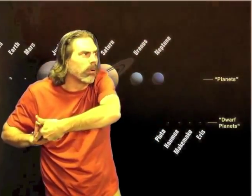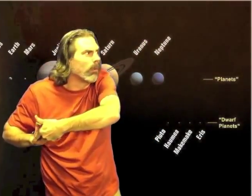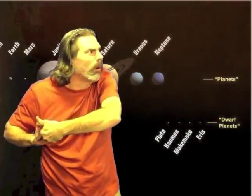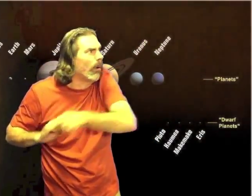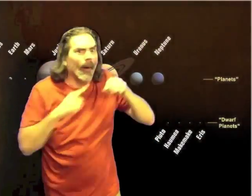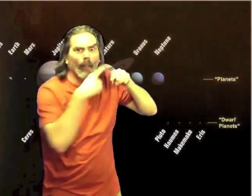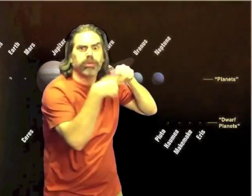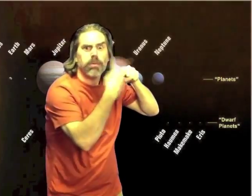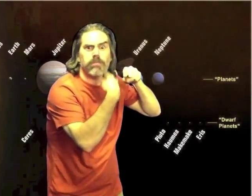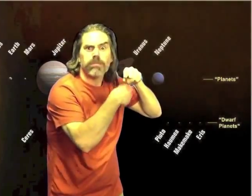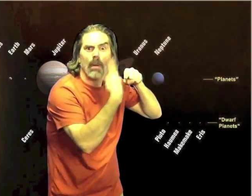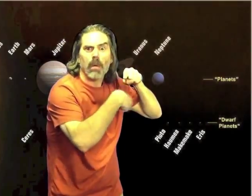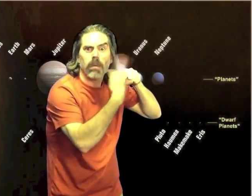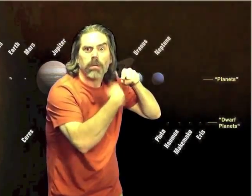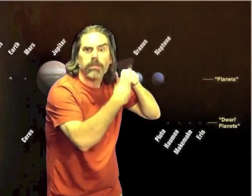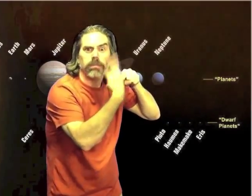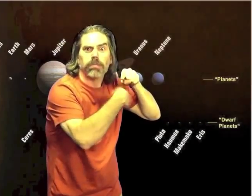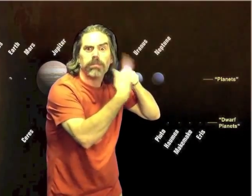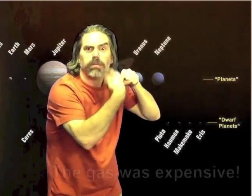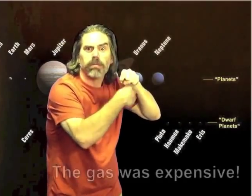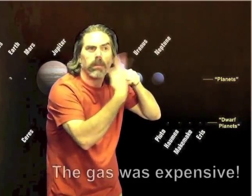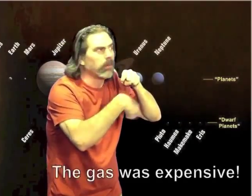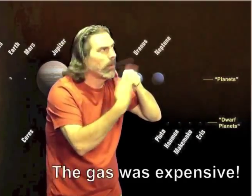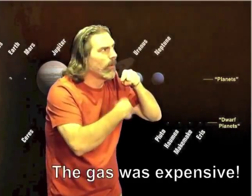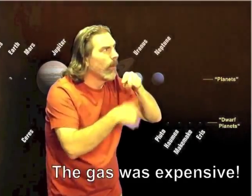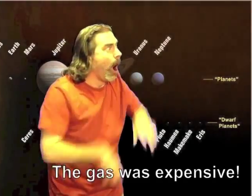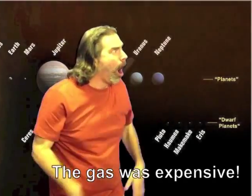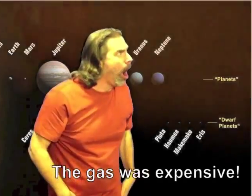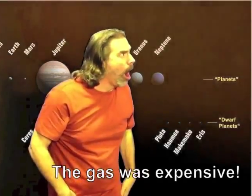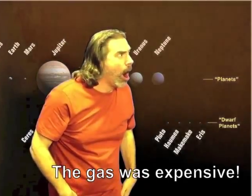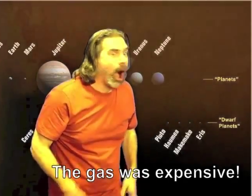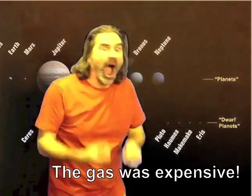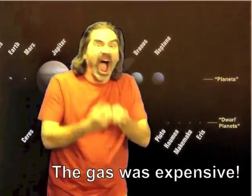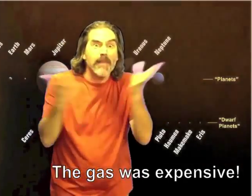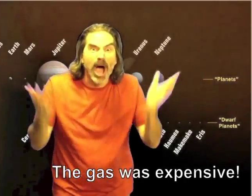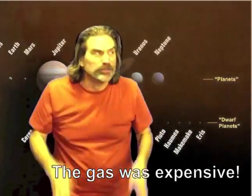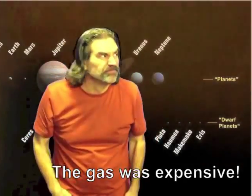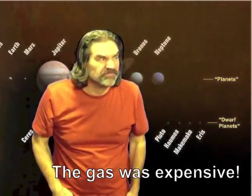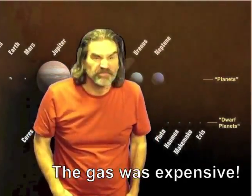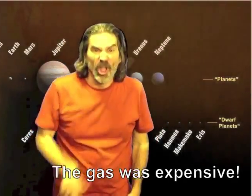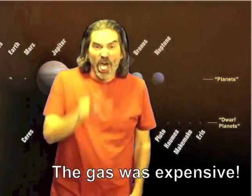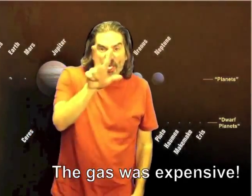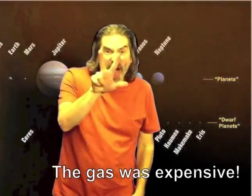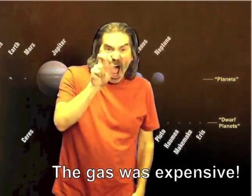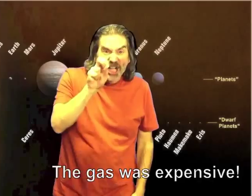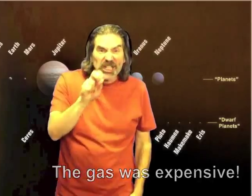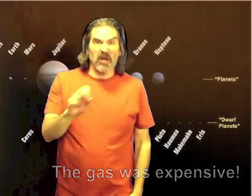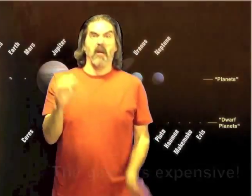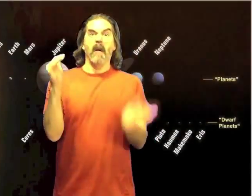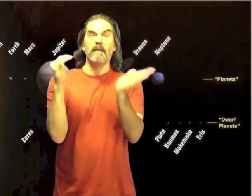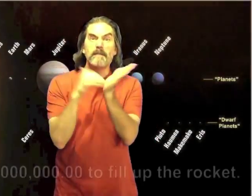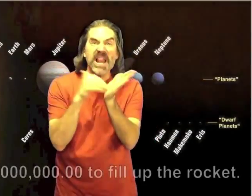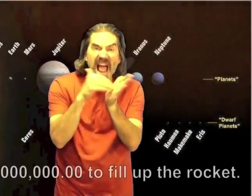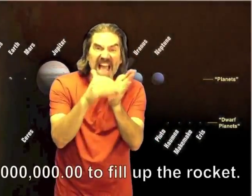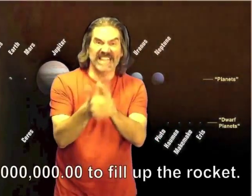the numbers going up and up and up quickly. The gas was